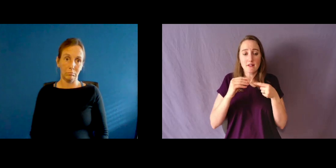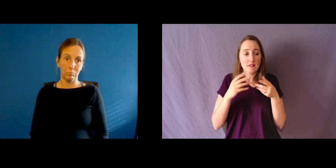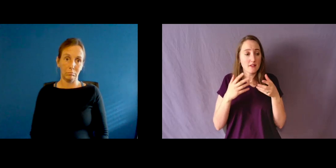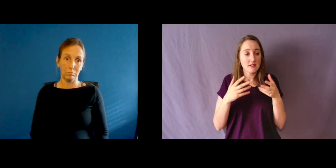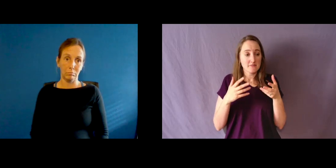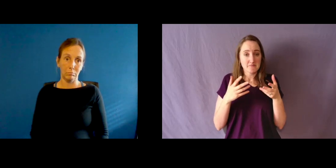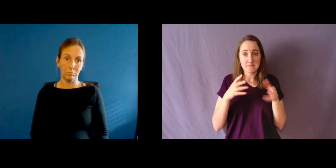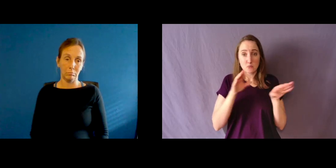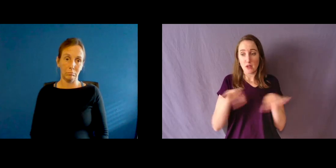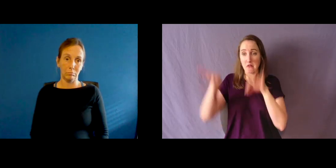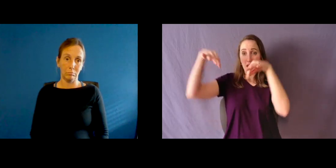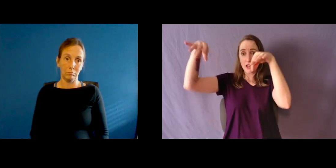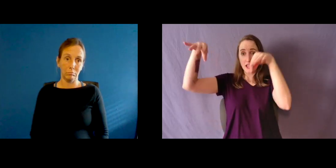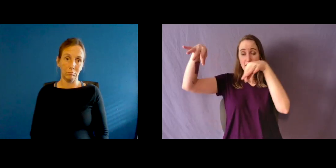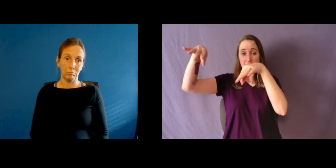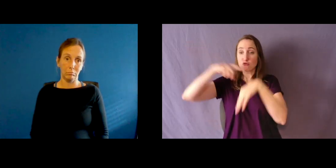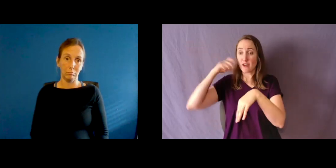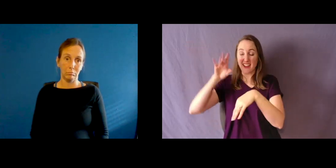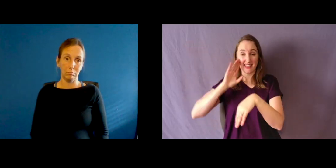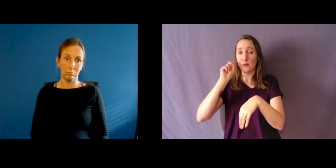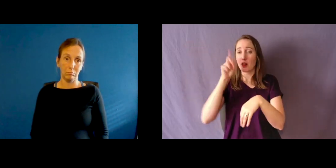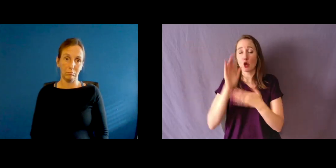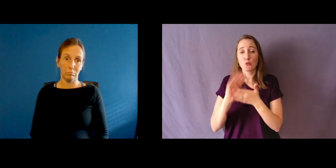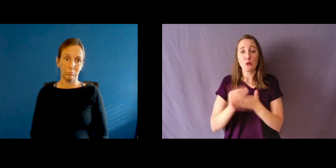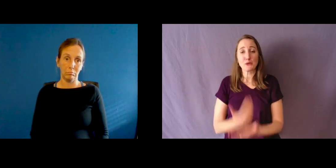them out and just hang dry them, and they will literally look brand new.